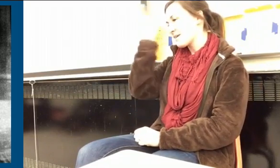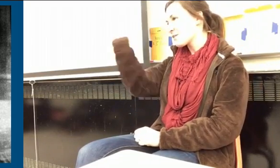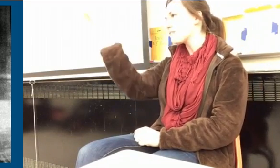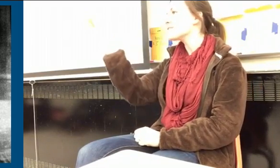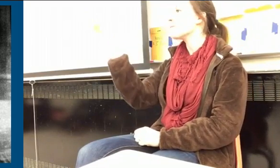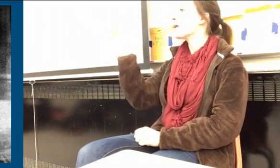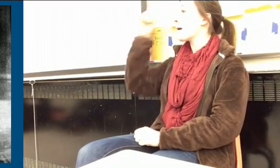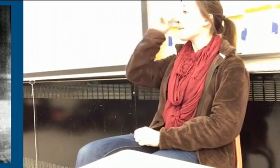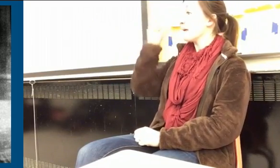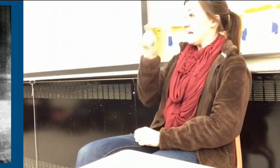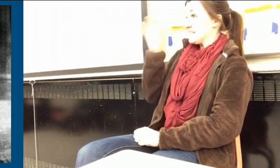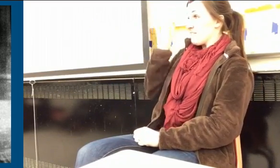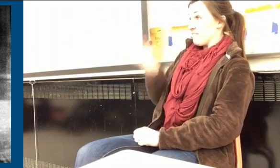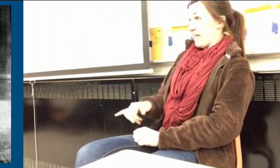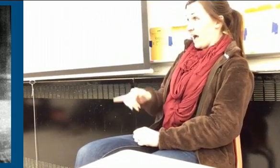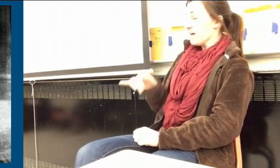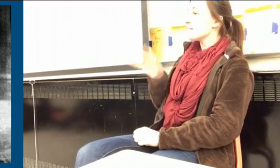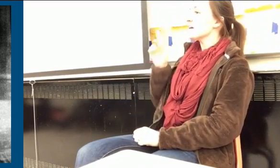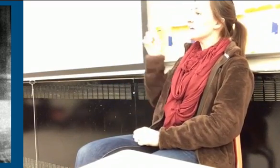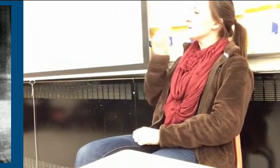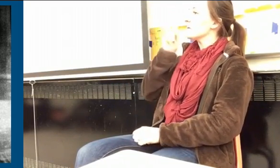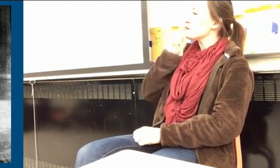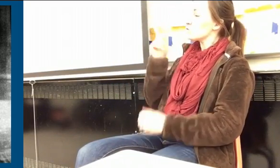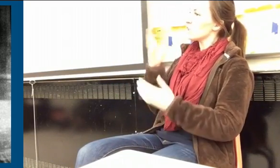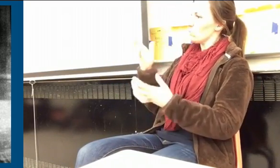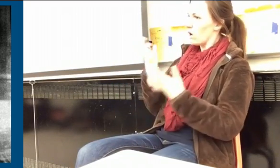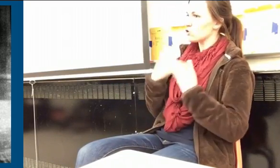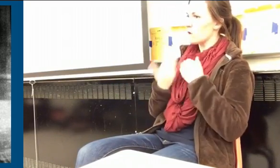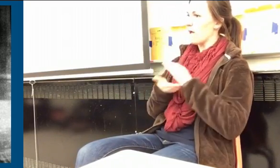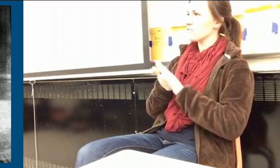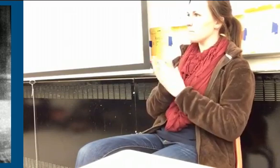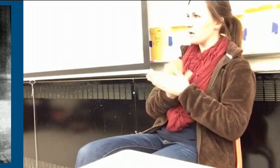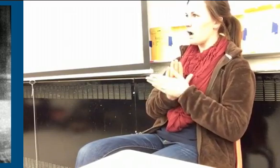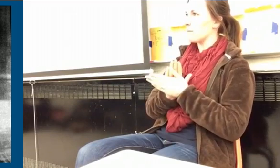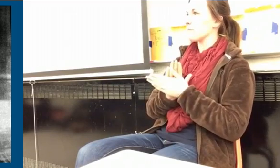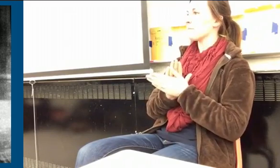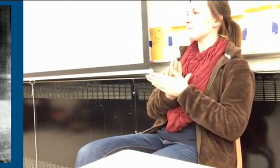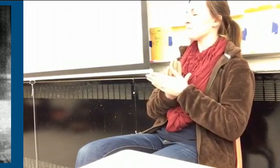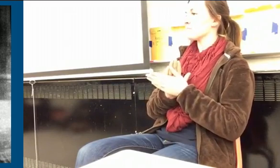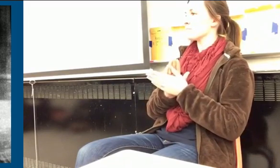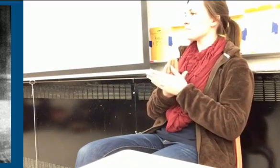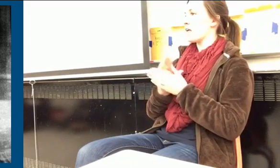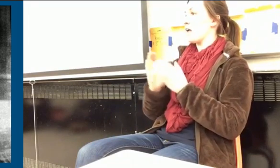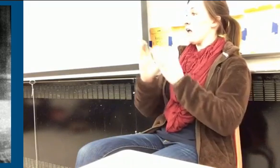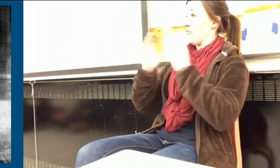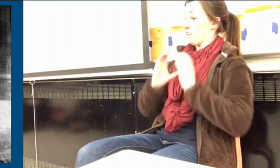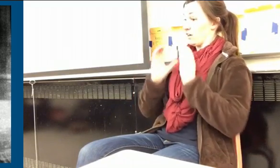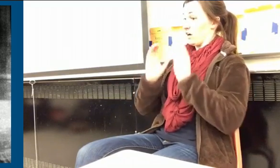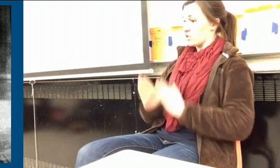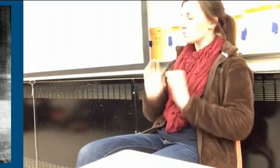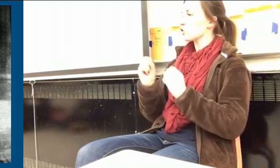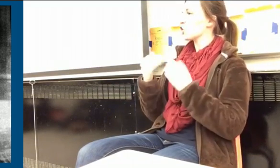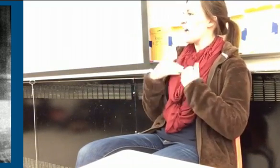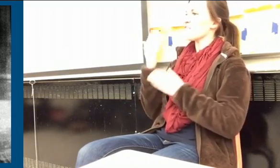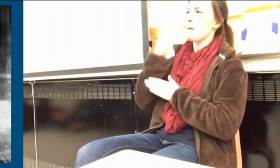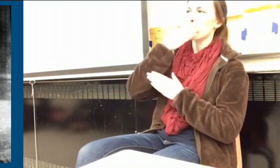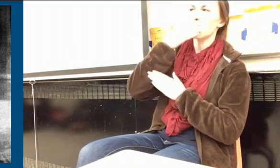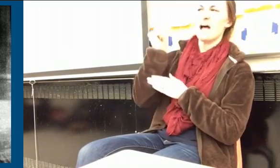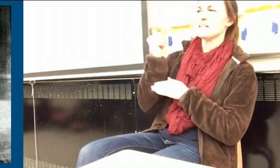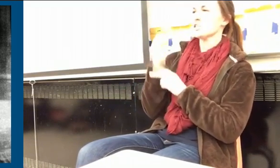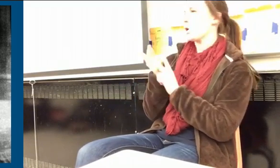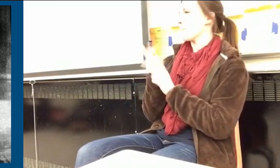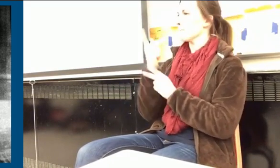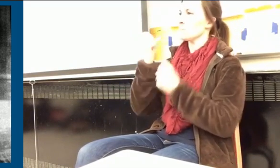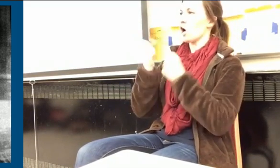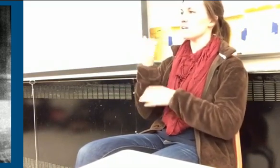because of this, though, he really wanted to make it so that the customer would be able to have the best product out there. So you guys today are going